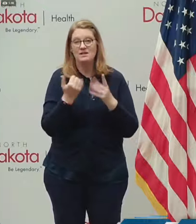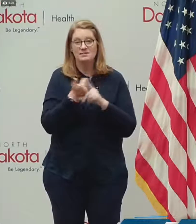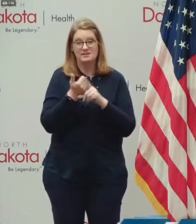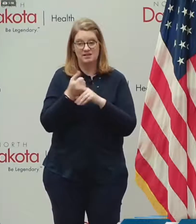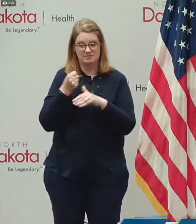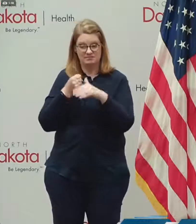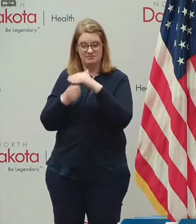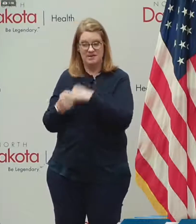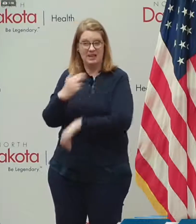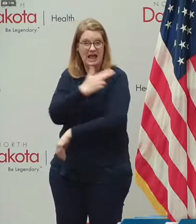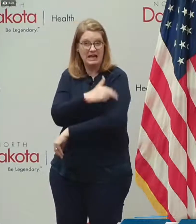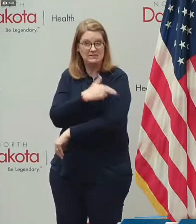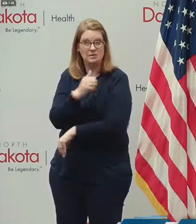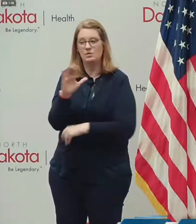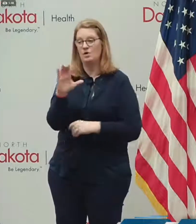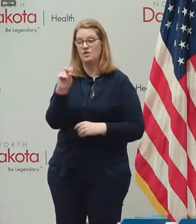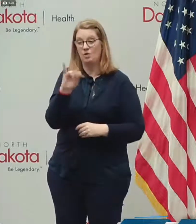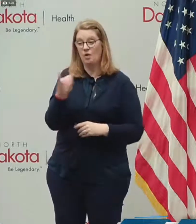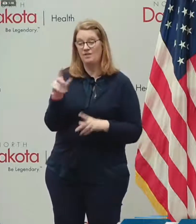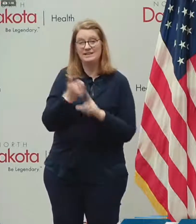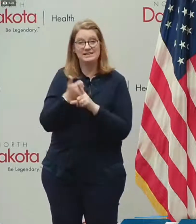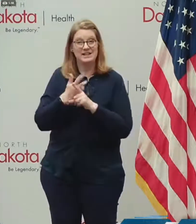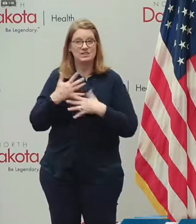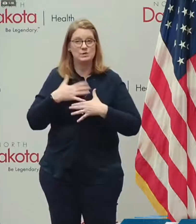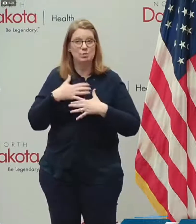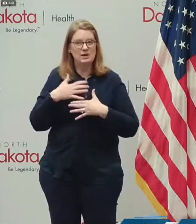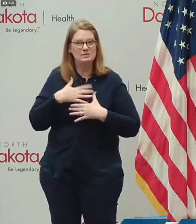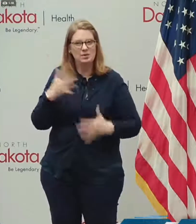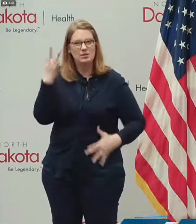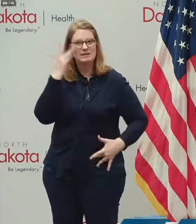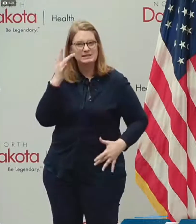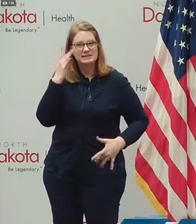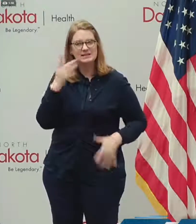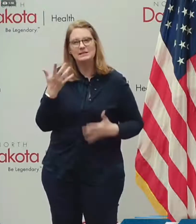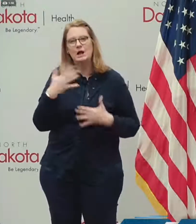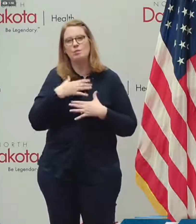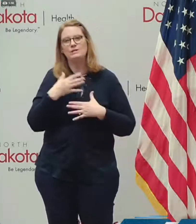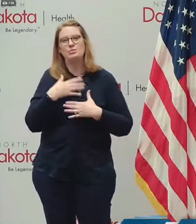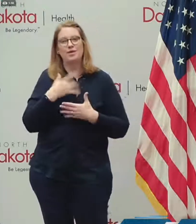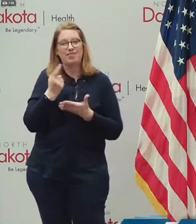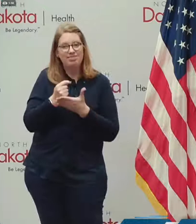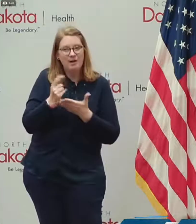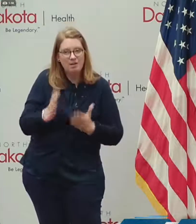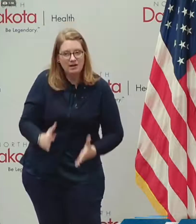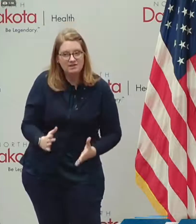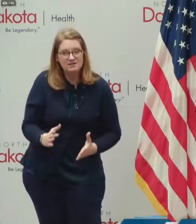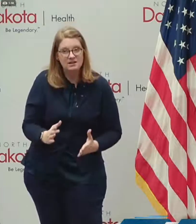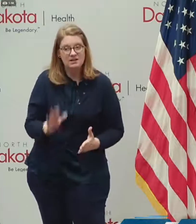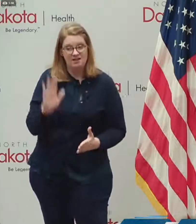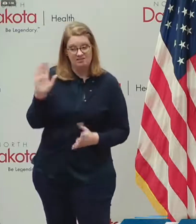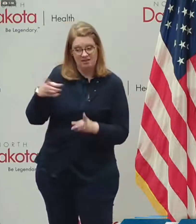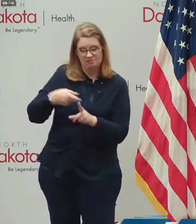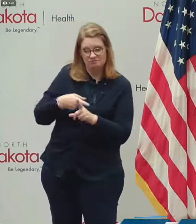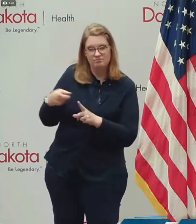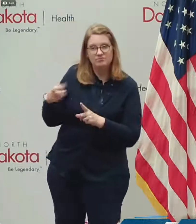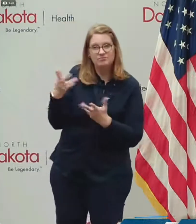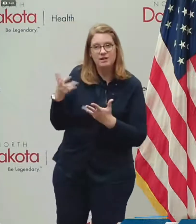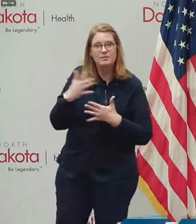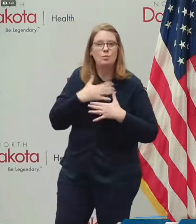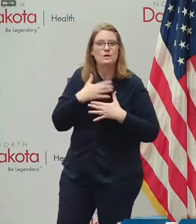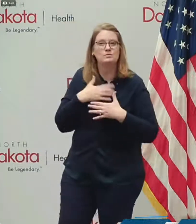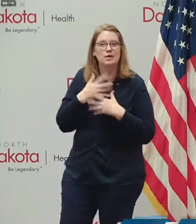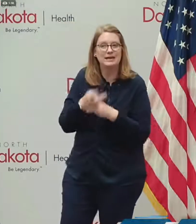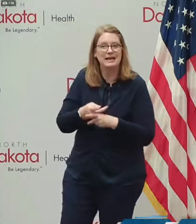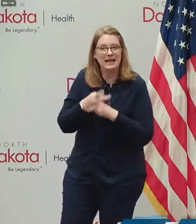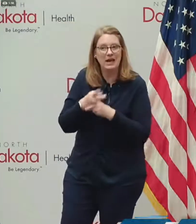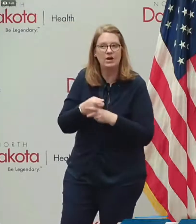know that this is a respiratory disease, and respiratory therapists who specialize in respiratory care are